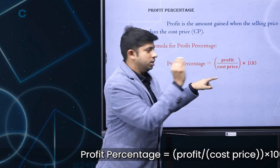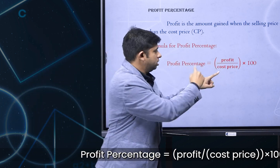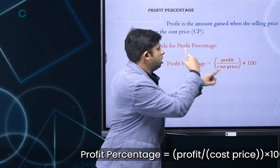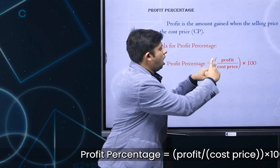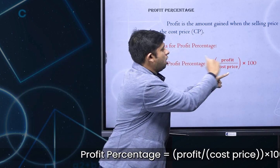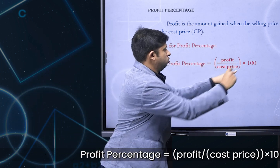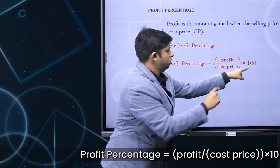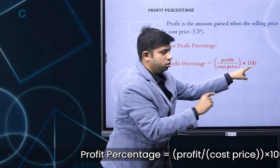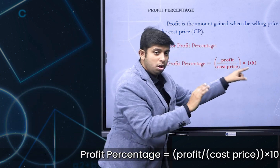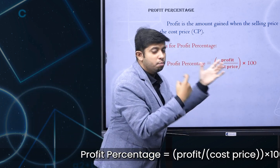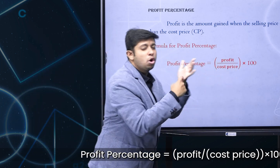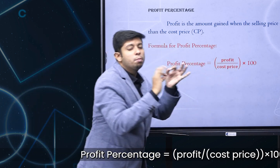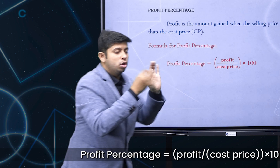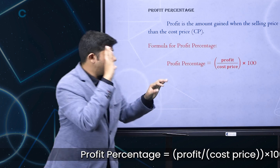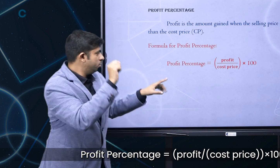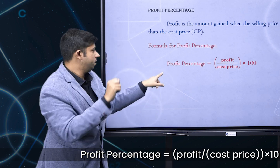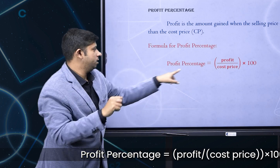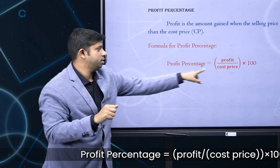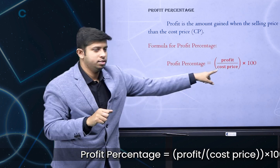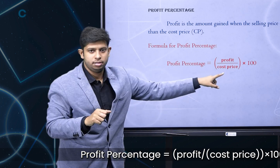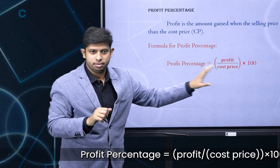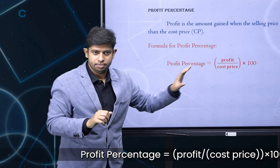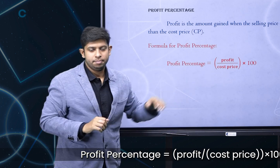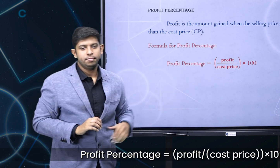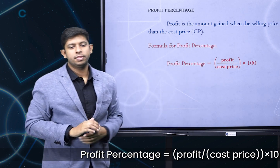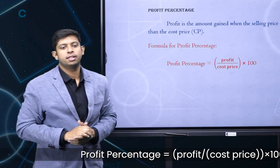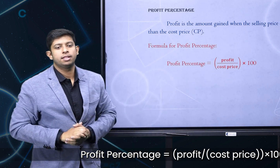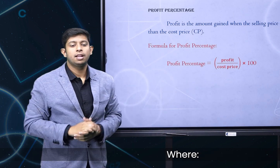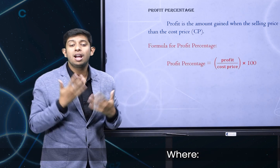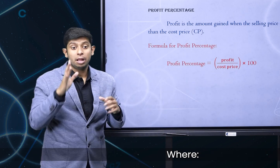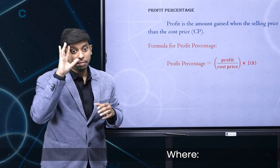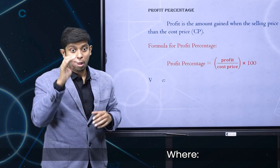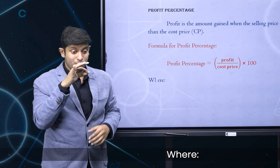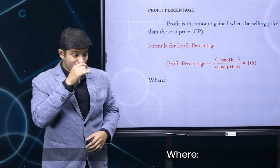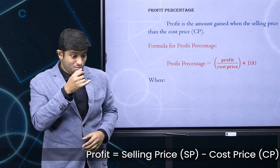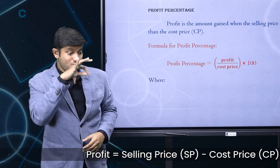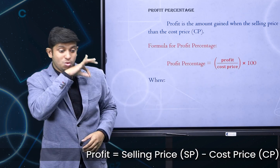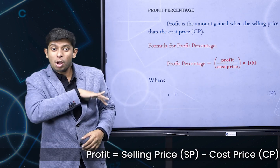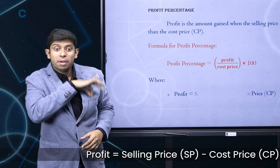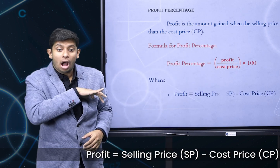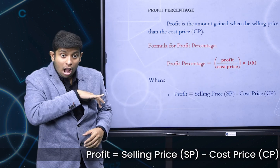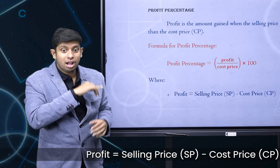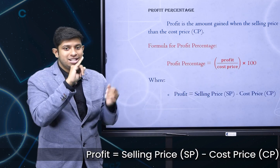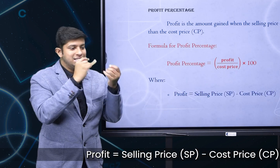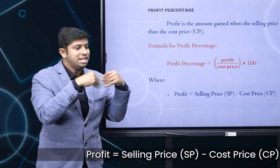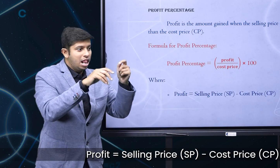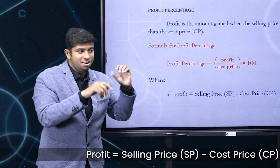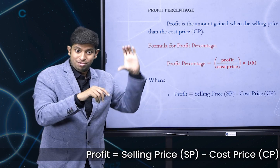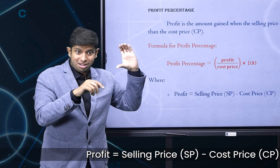Profit percentage equals to profit by cost price into 100, where profit equals to selling price